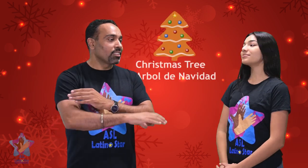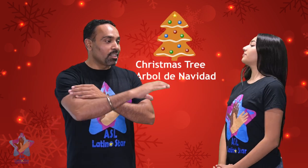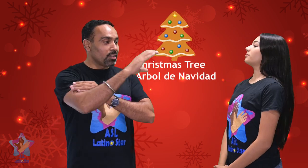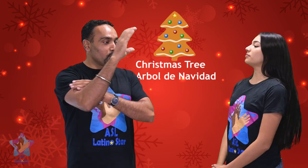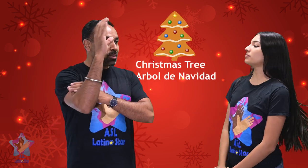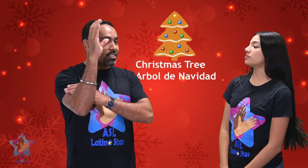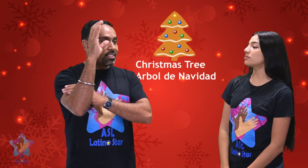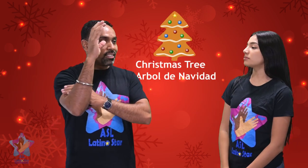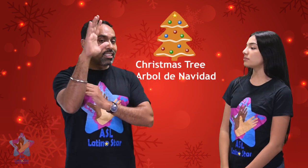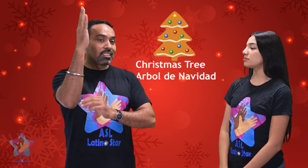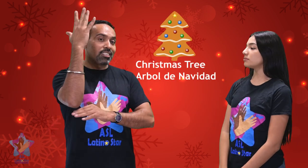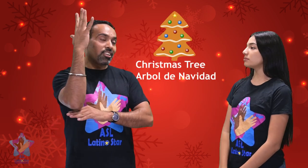Christmas. Tree.